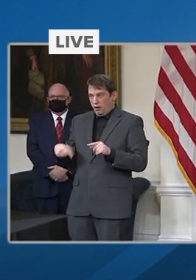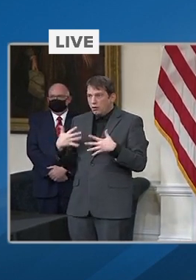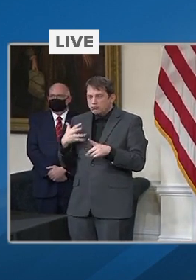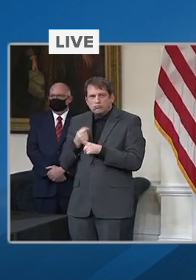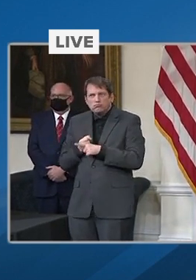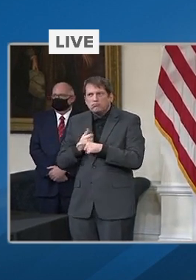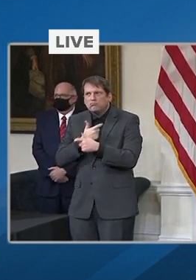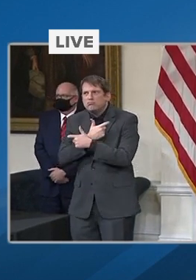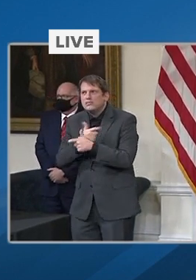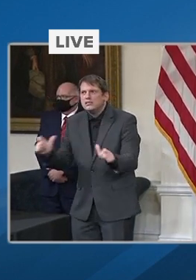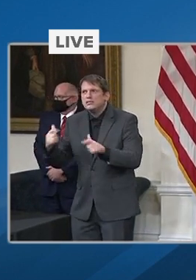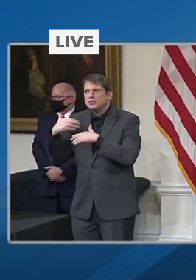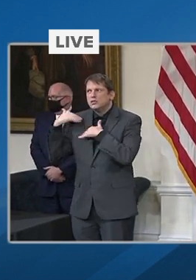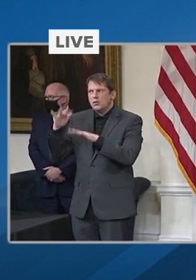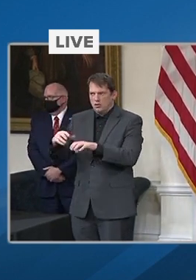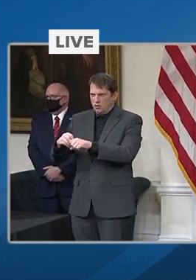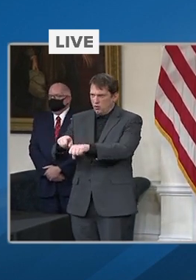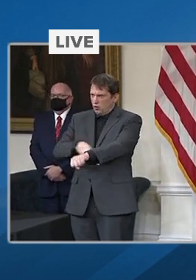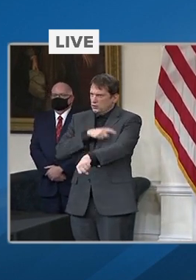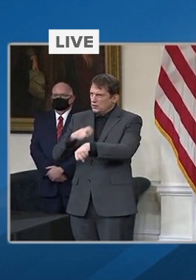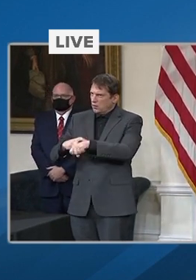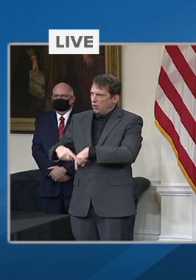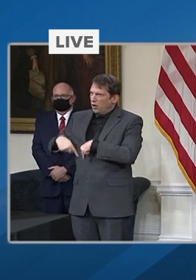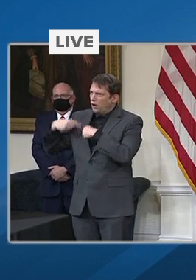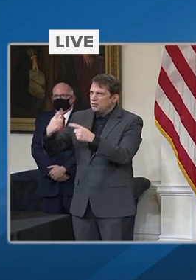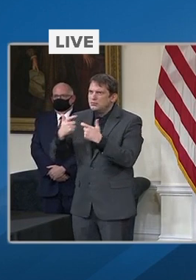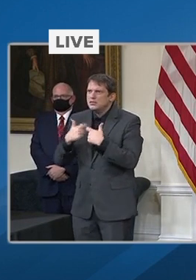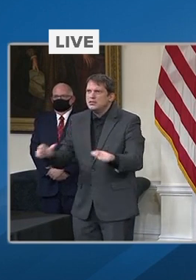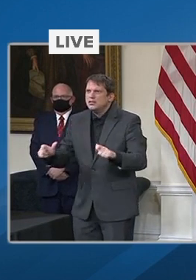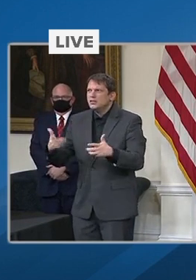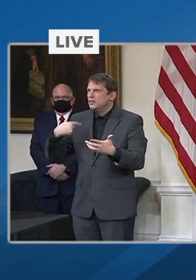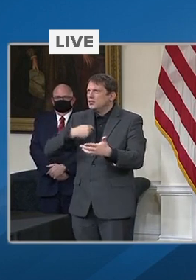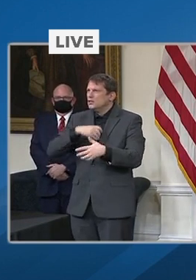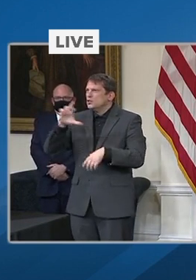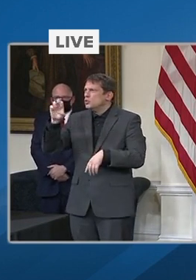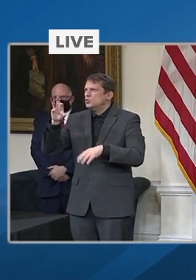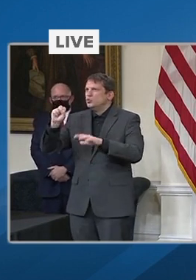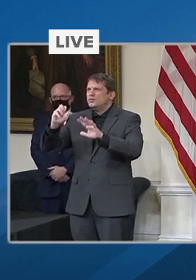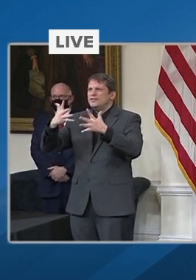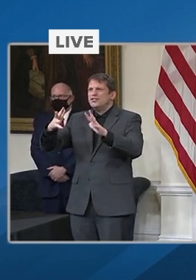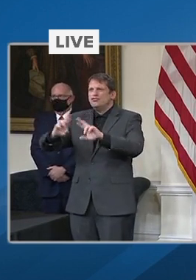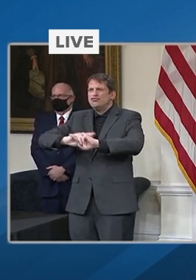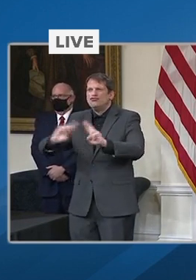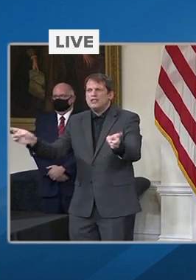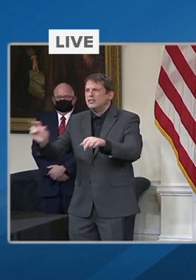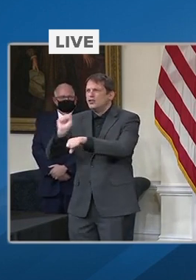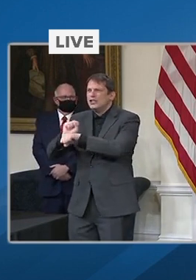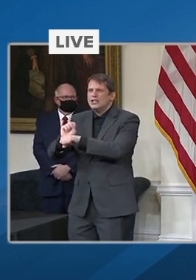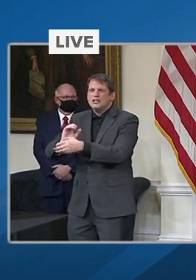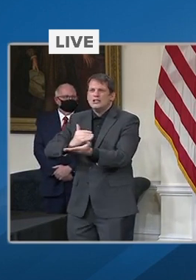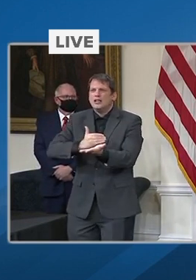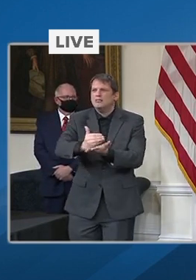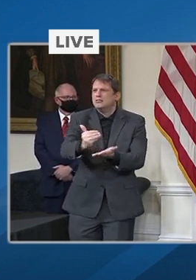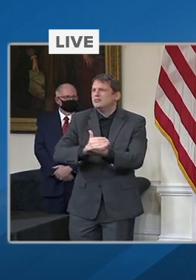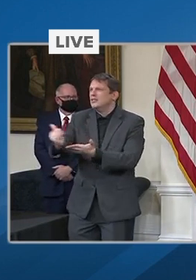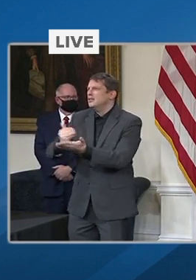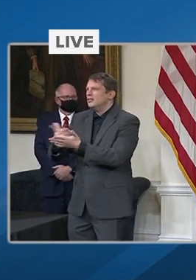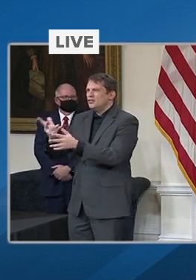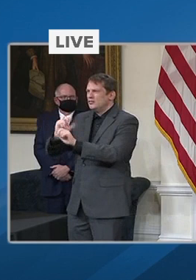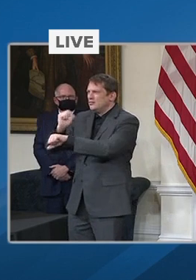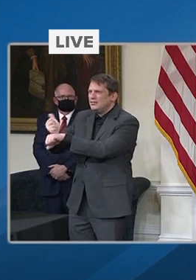years. And our crews were out there responding on roads, bridges, runways, and transit lines all across our transportation